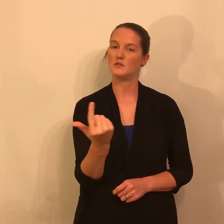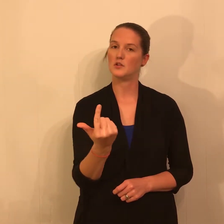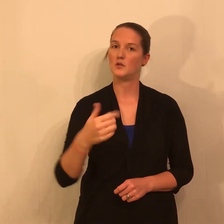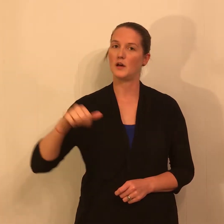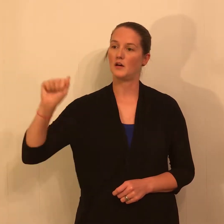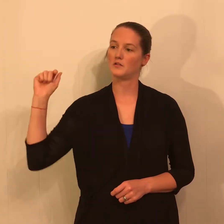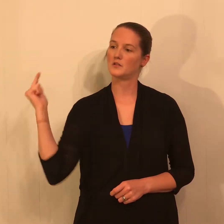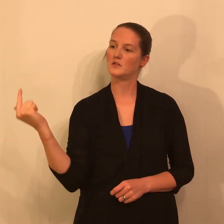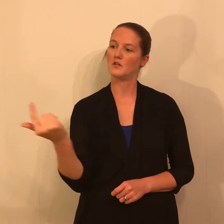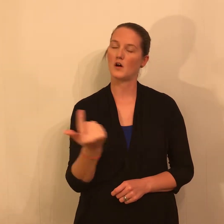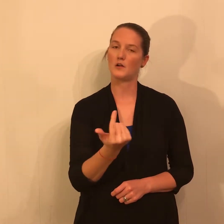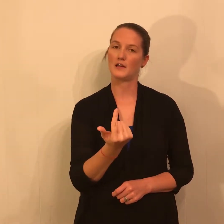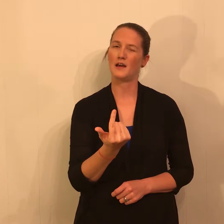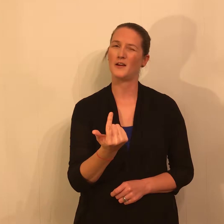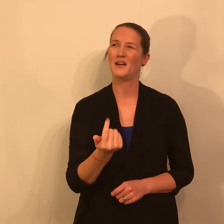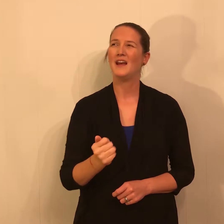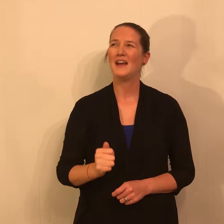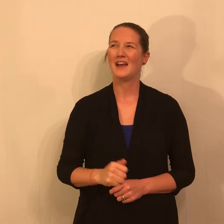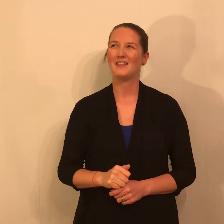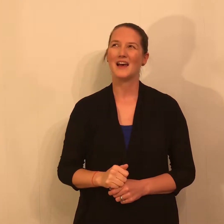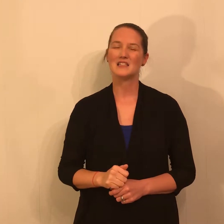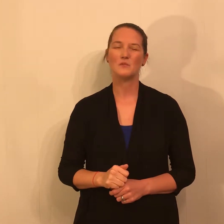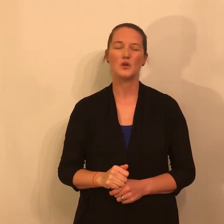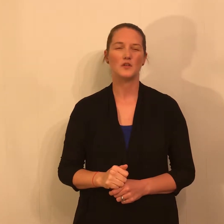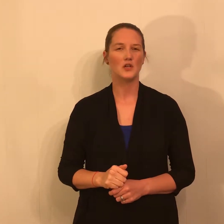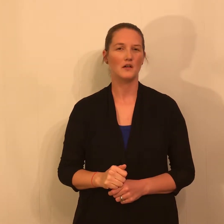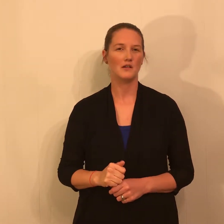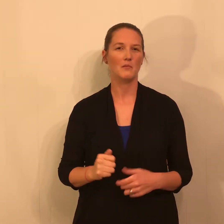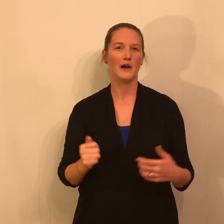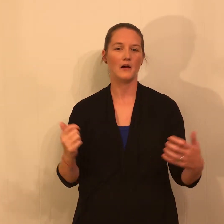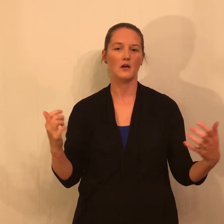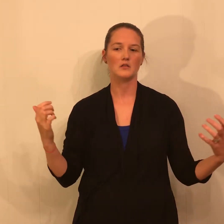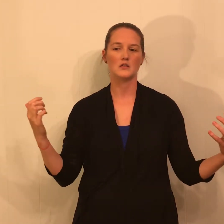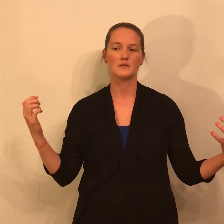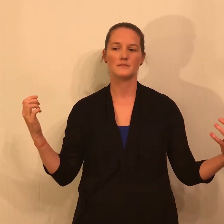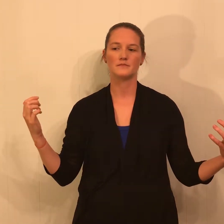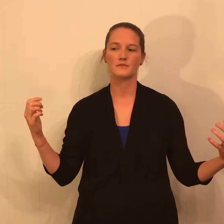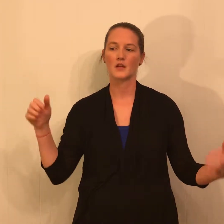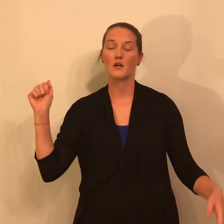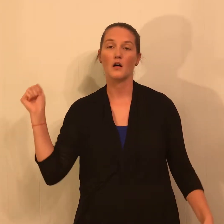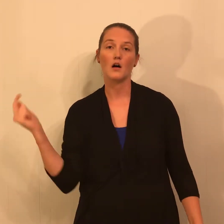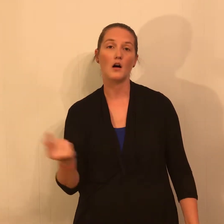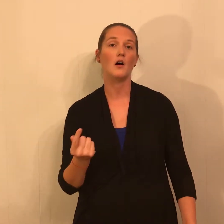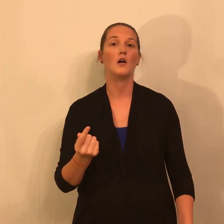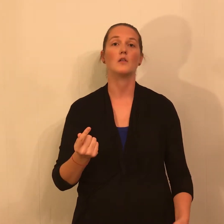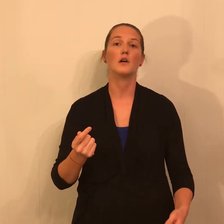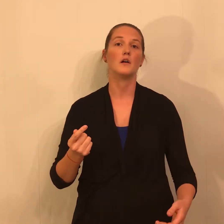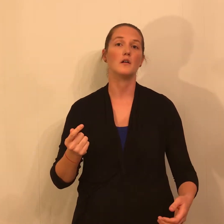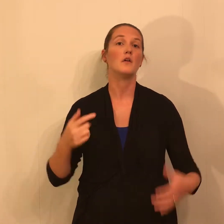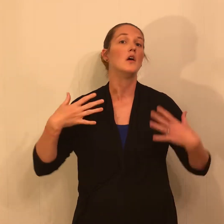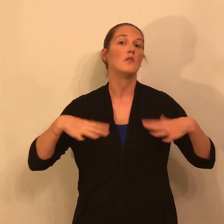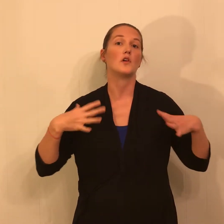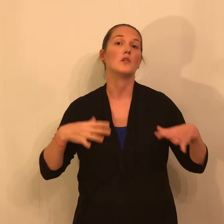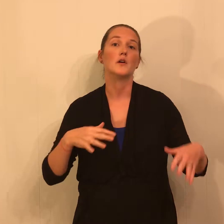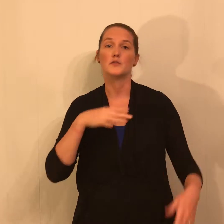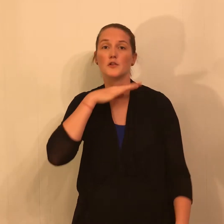2 L's all together. And that's more if you're talking about all of the clothes are